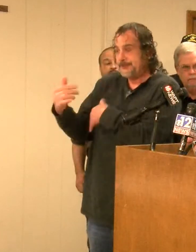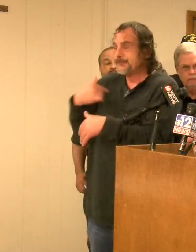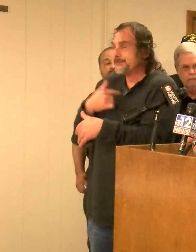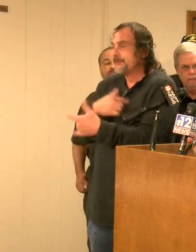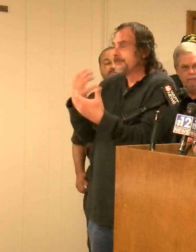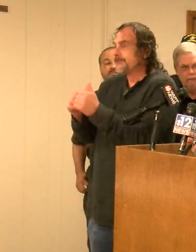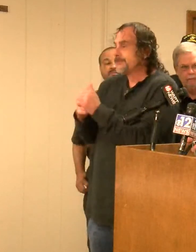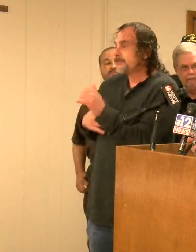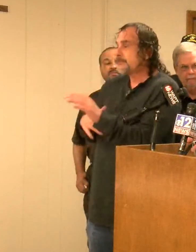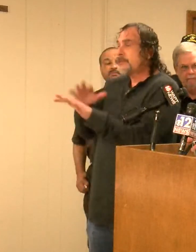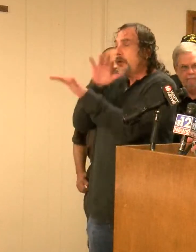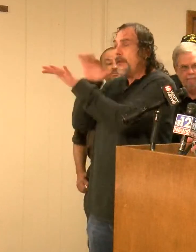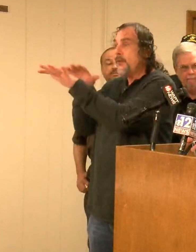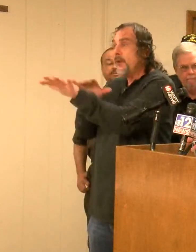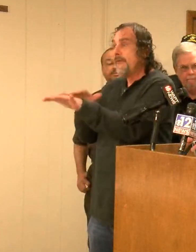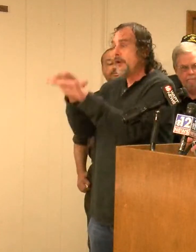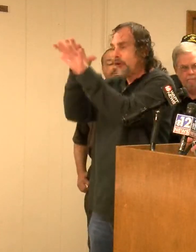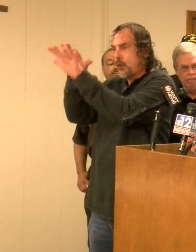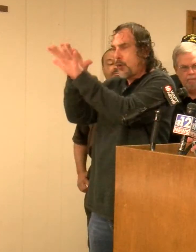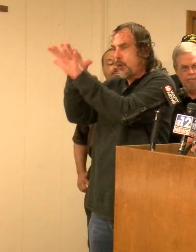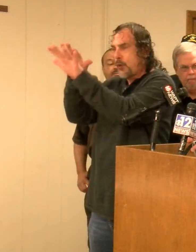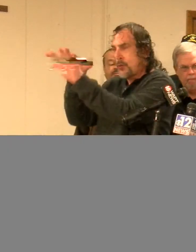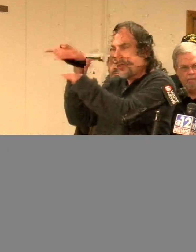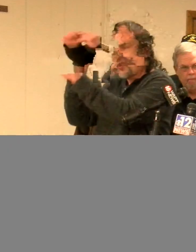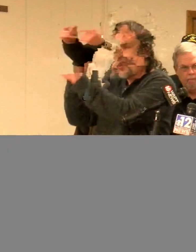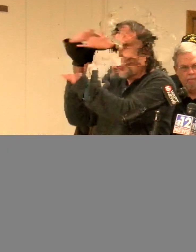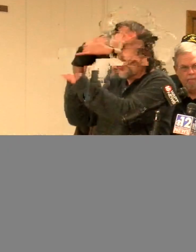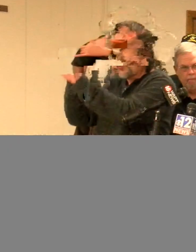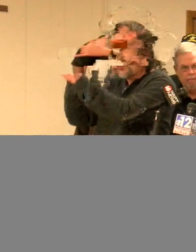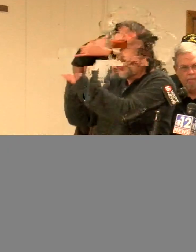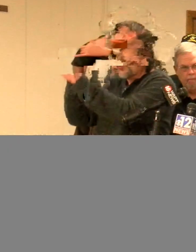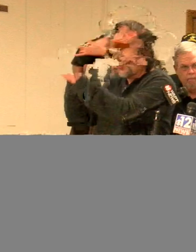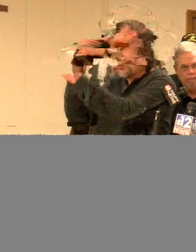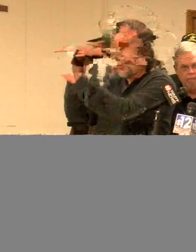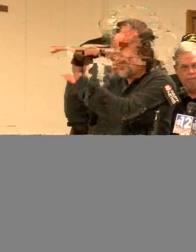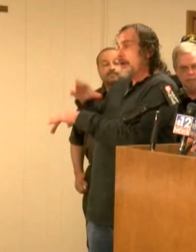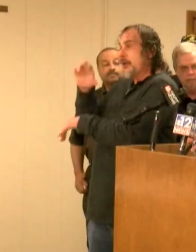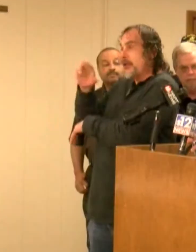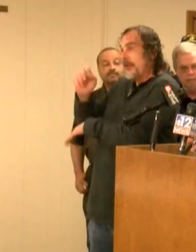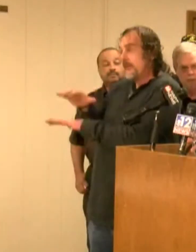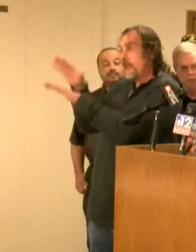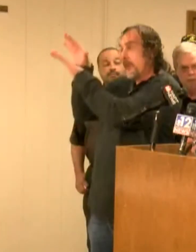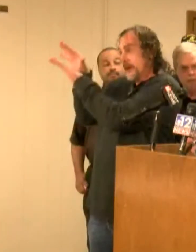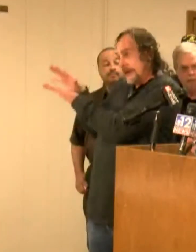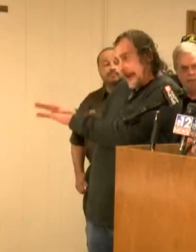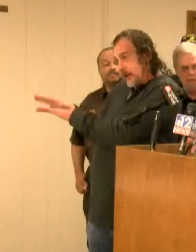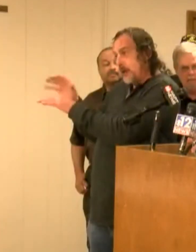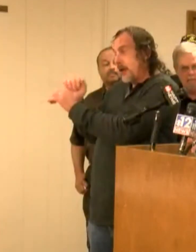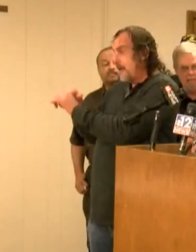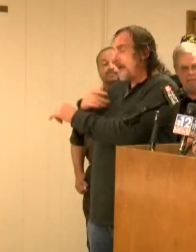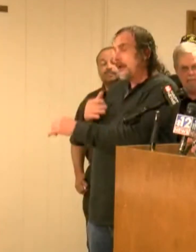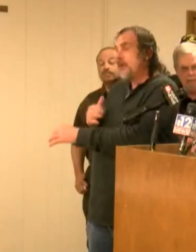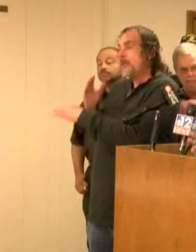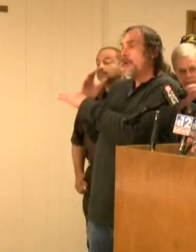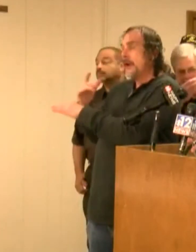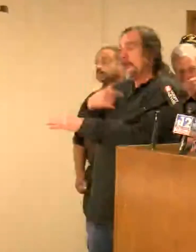get the river down as fast as we can. We've also got to get the lake, what provides protection for future